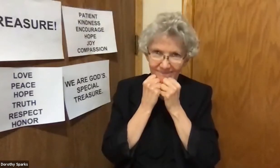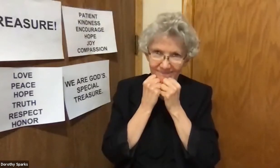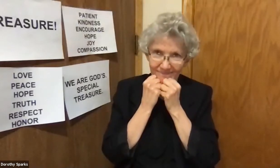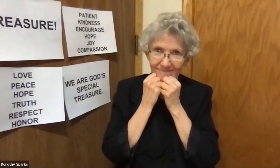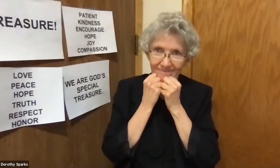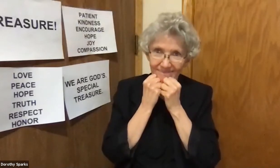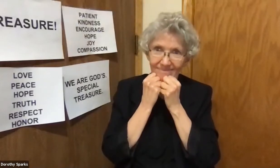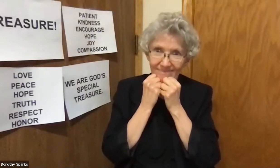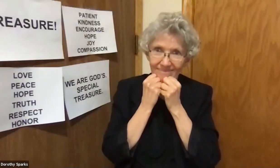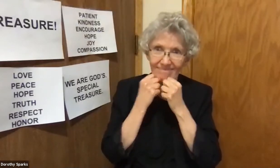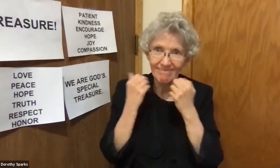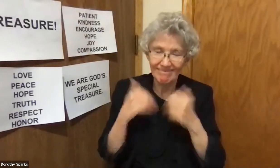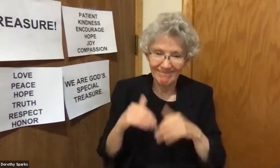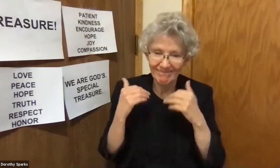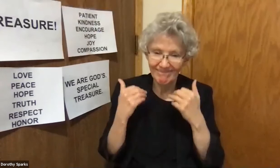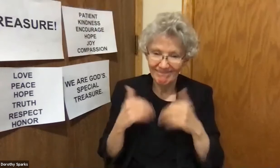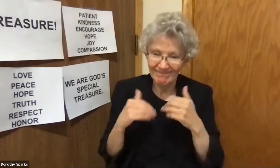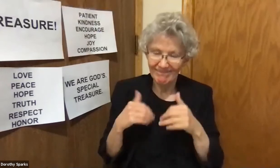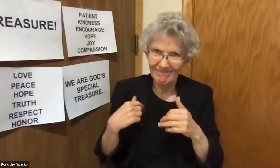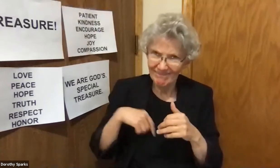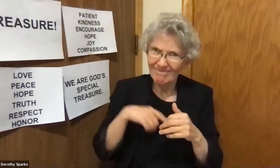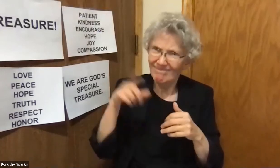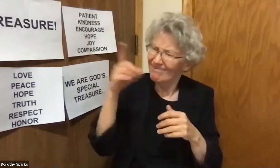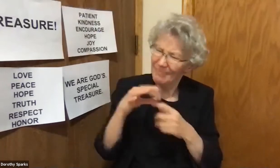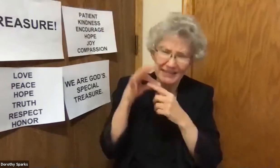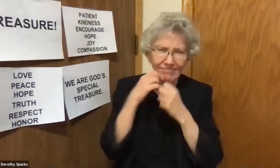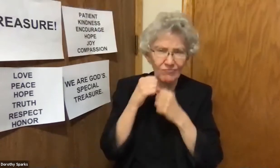So we are God's special treasure.